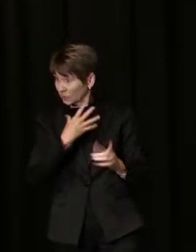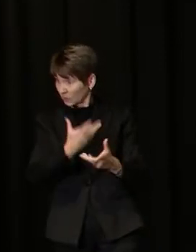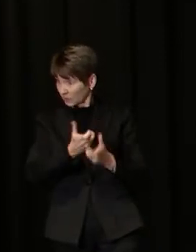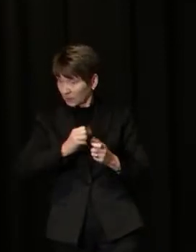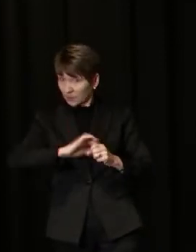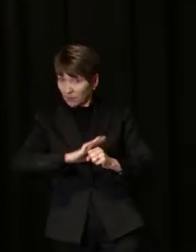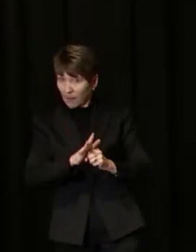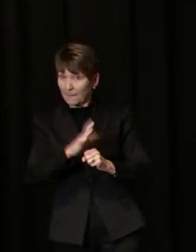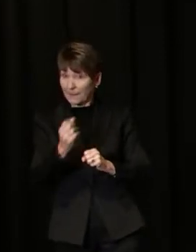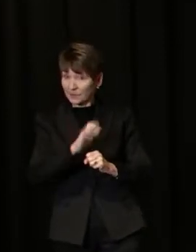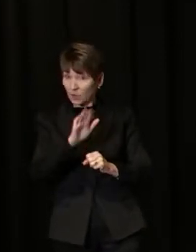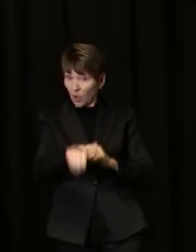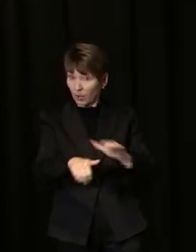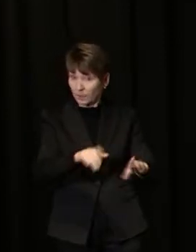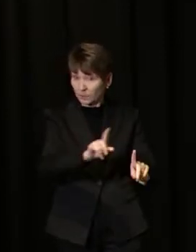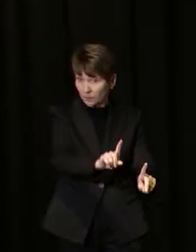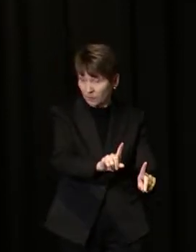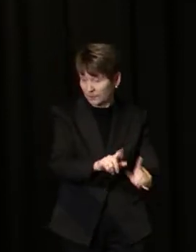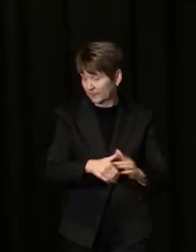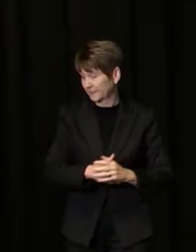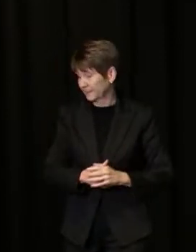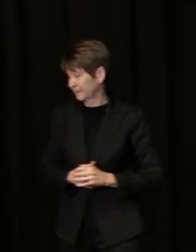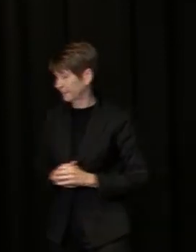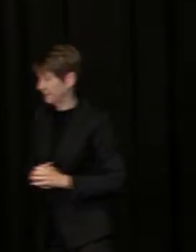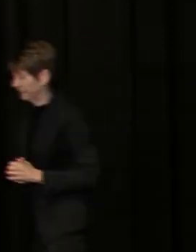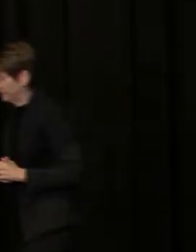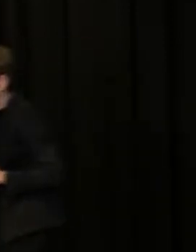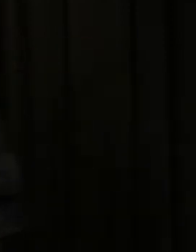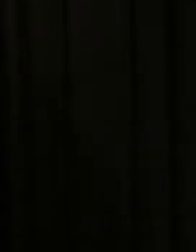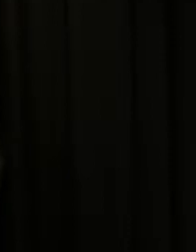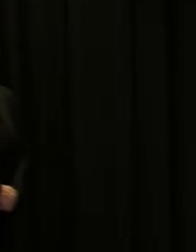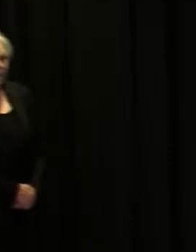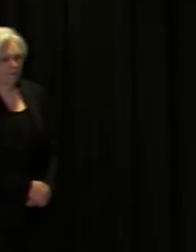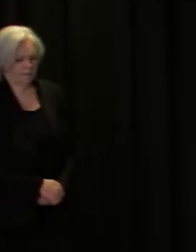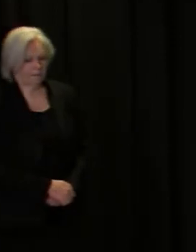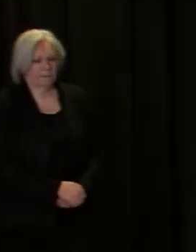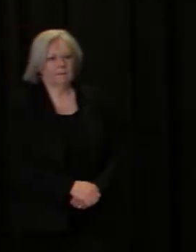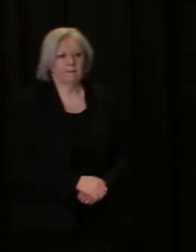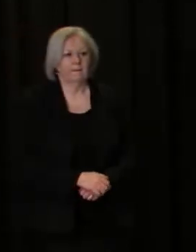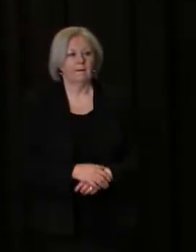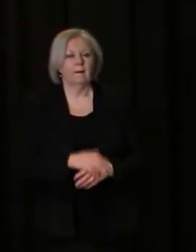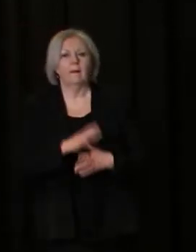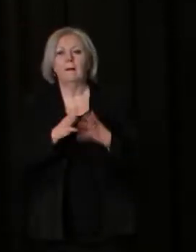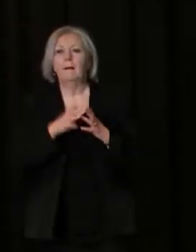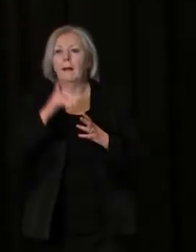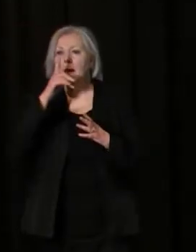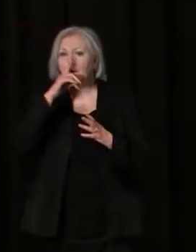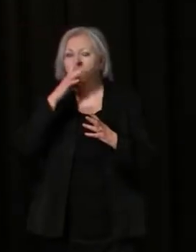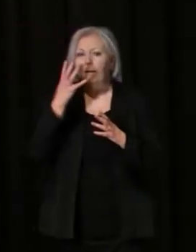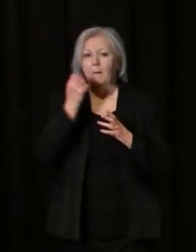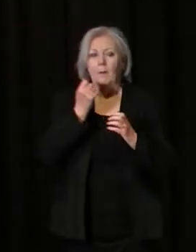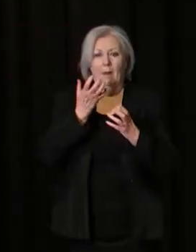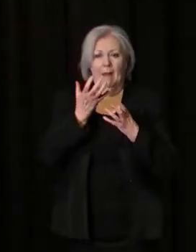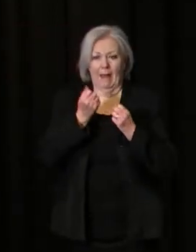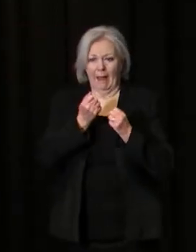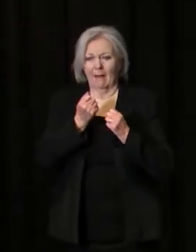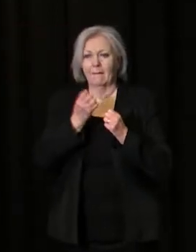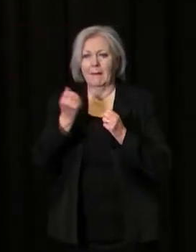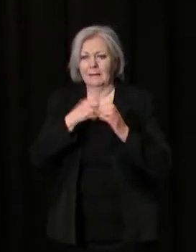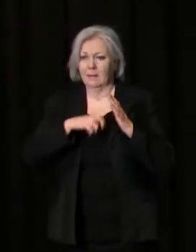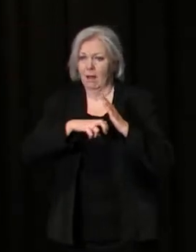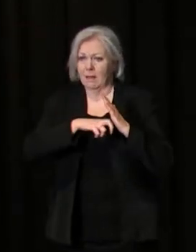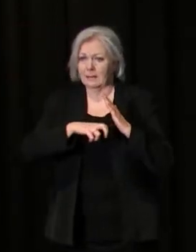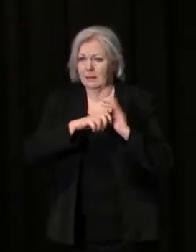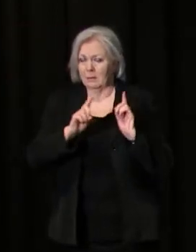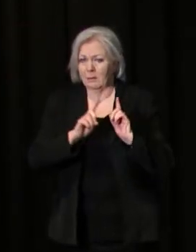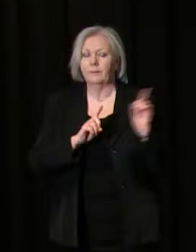what we'll do. Do you see a day where only those who test positive have to be isolating anyway? look, I'm not a clinician or an epidemiologist. We'll